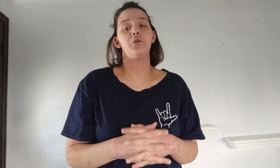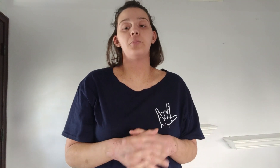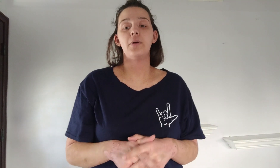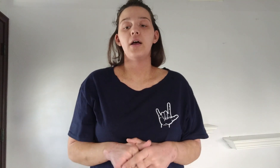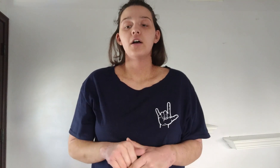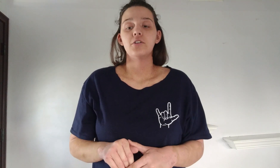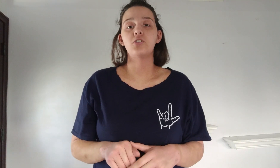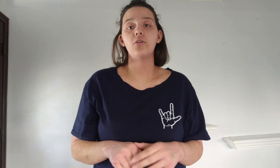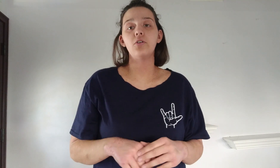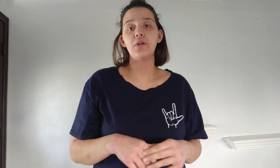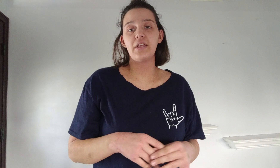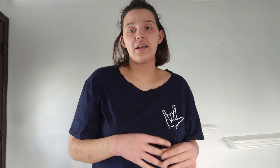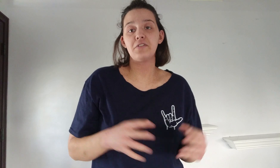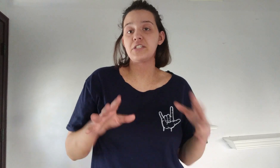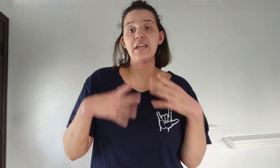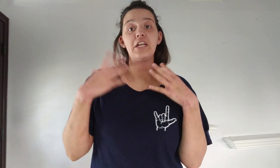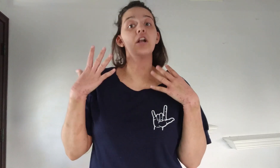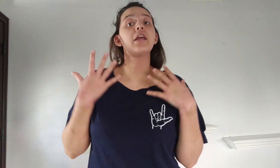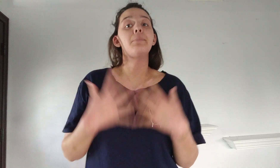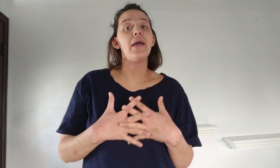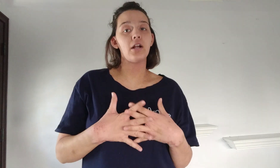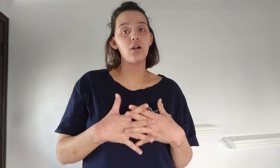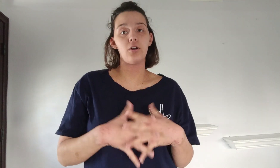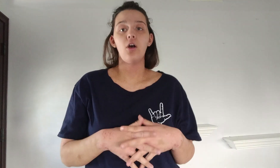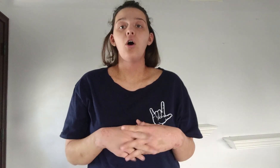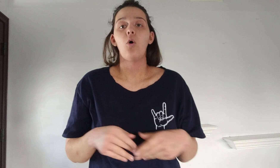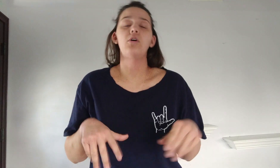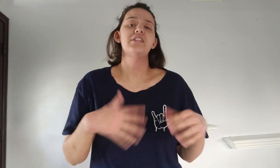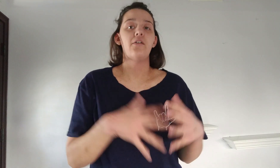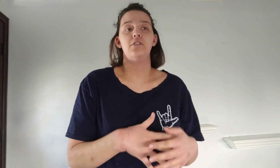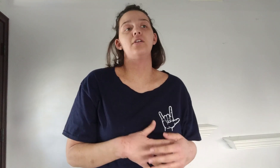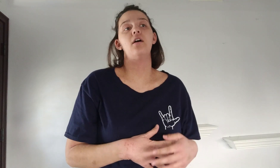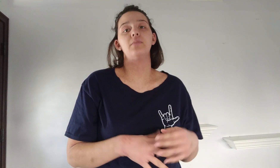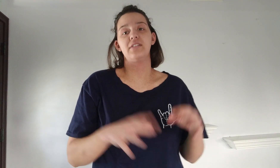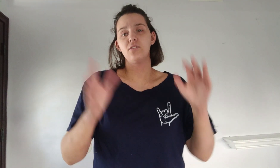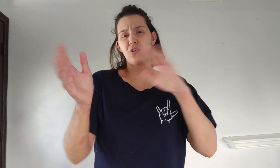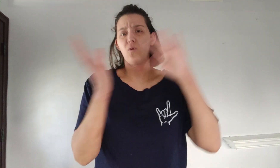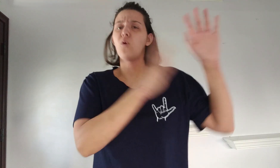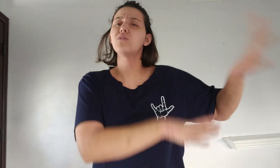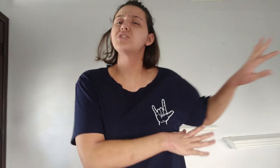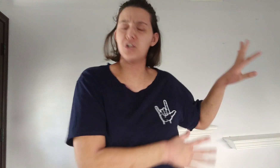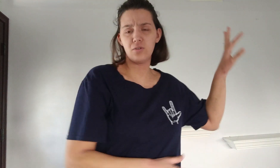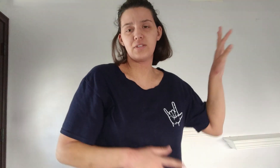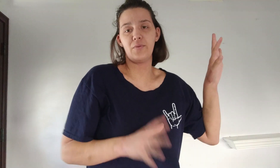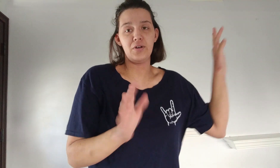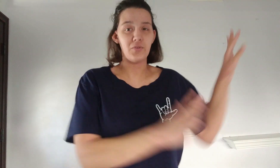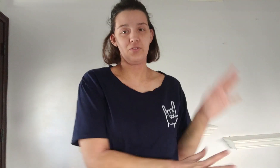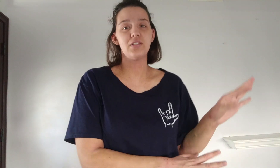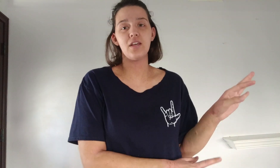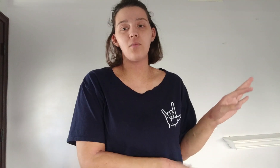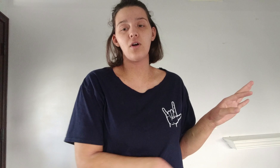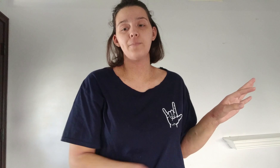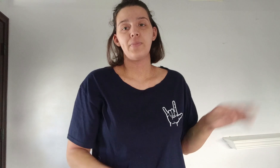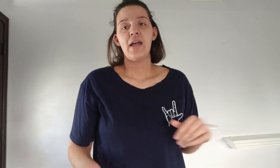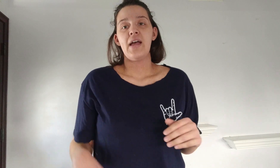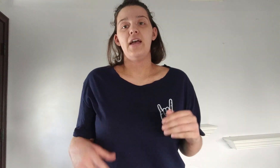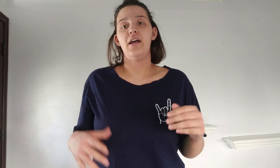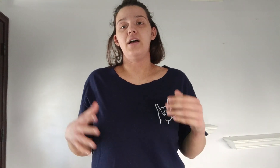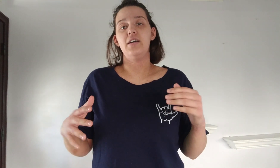group. So you don't want to ever say hearing impaired or deaf and dumb, because those are old terms that we don't use anymore. And